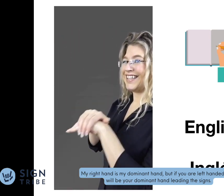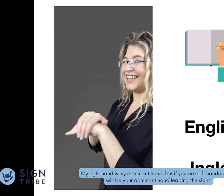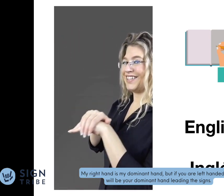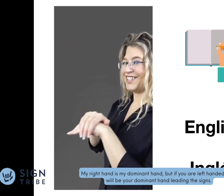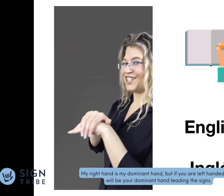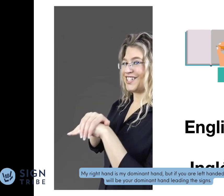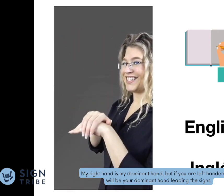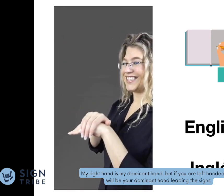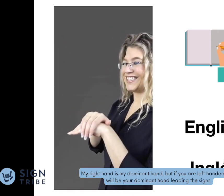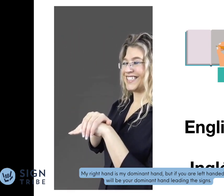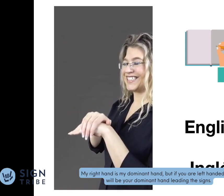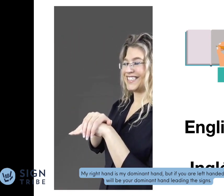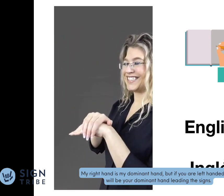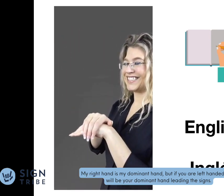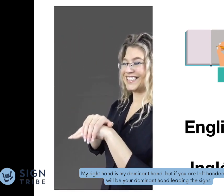English.